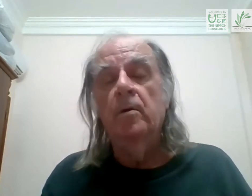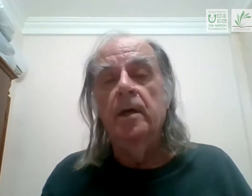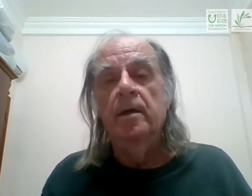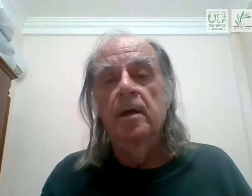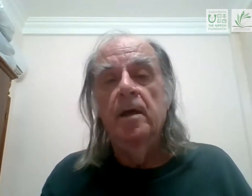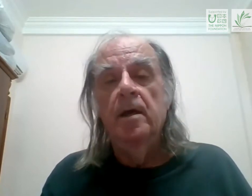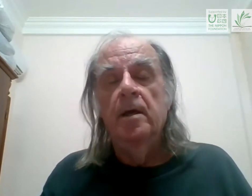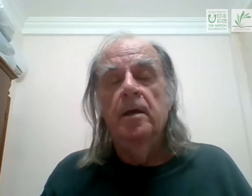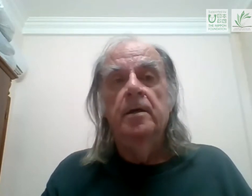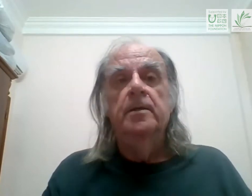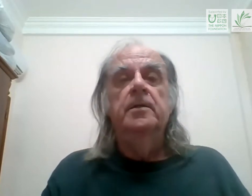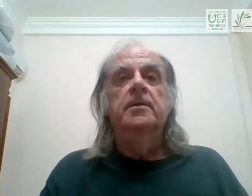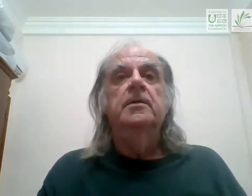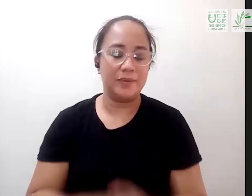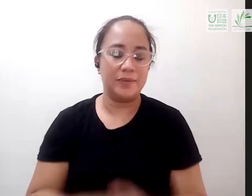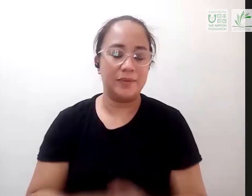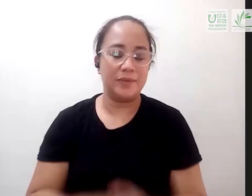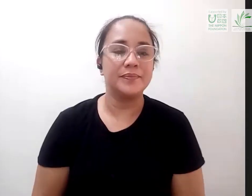Okay.